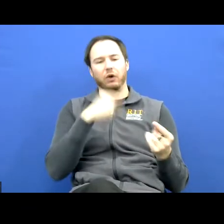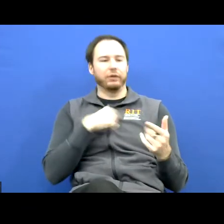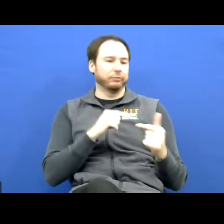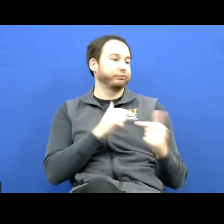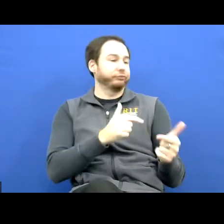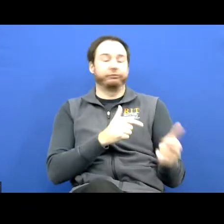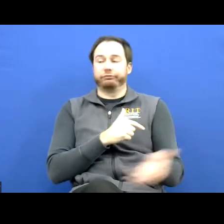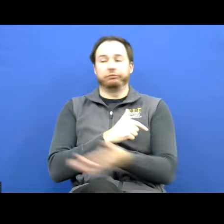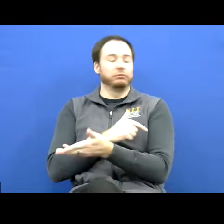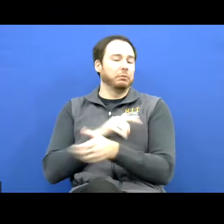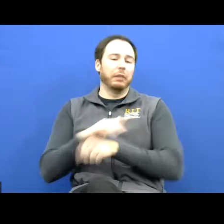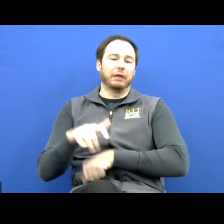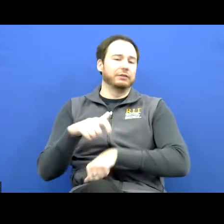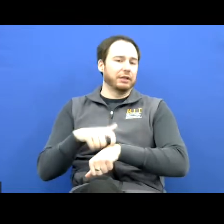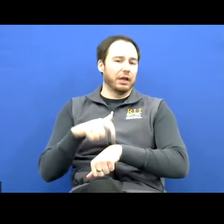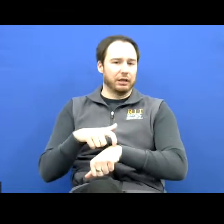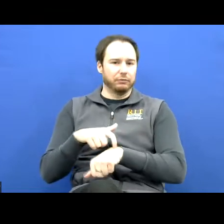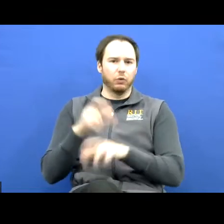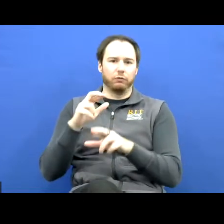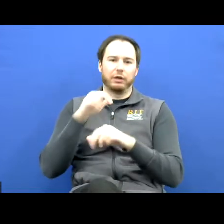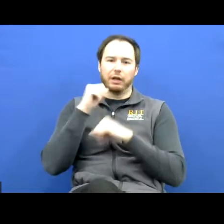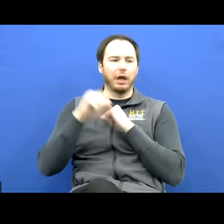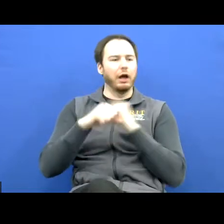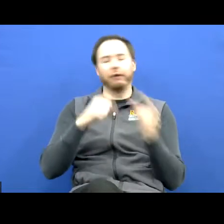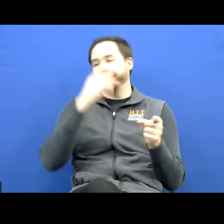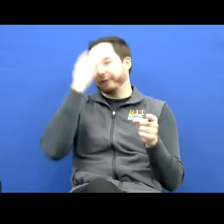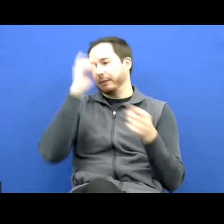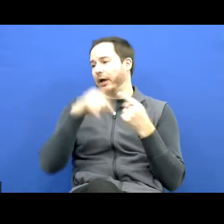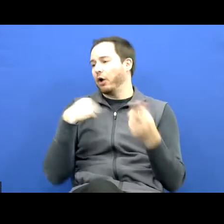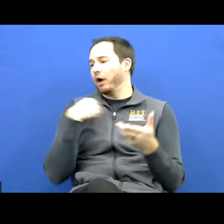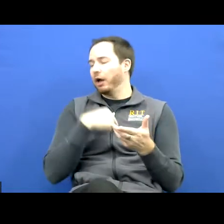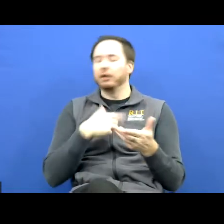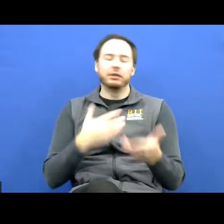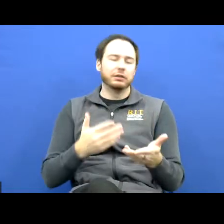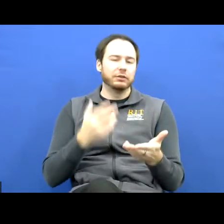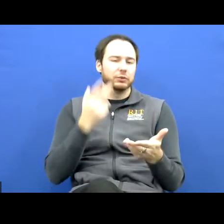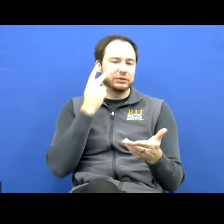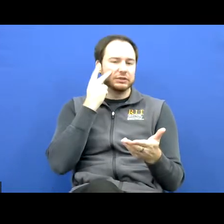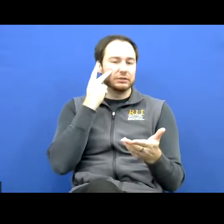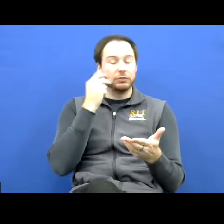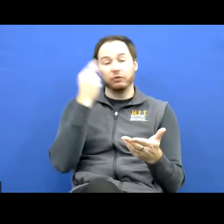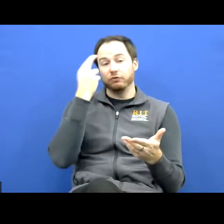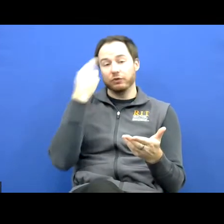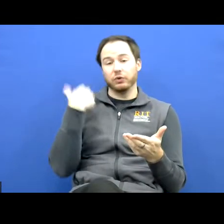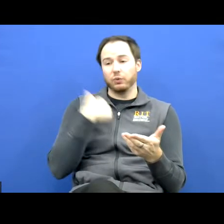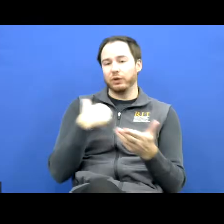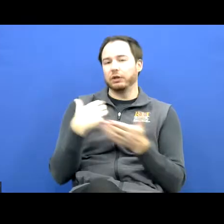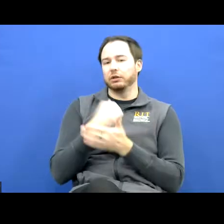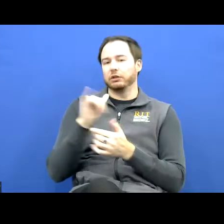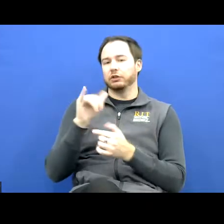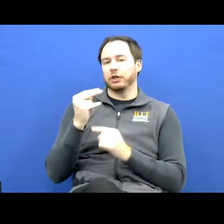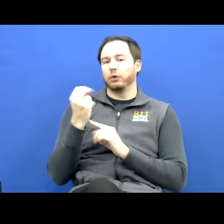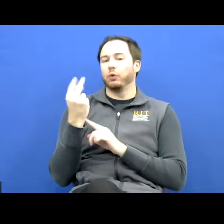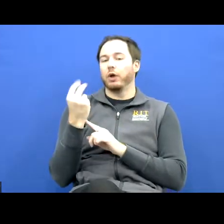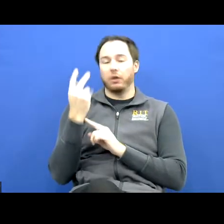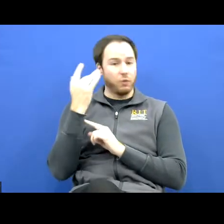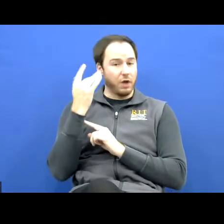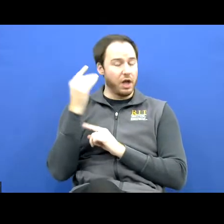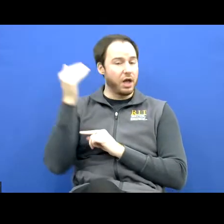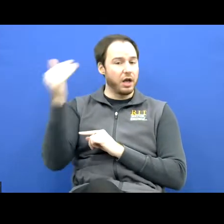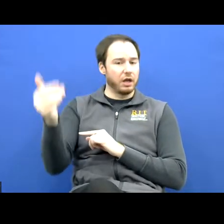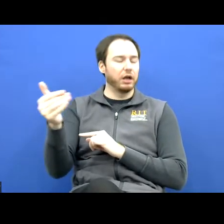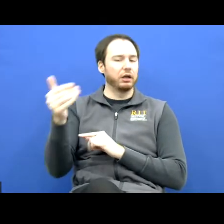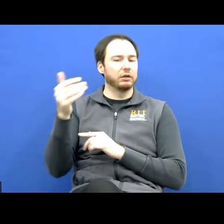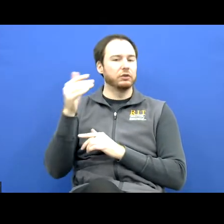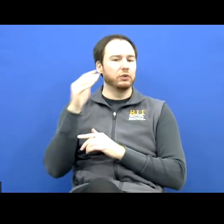of time to get that in. Hopefully it's not too much time that they forget about it. But one of the reasons we went for January 12th is we figured they're